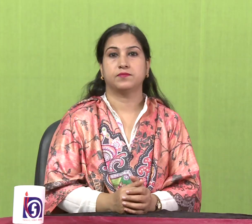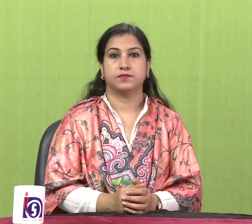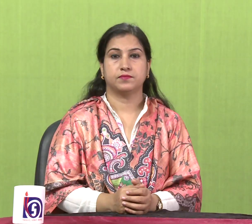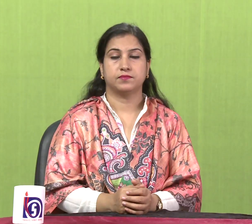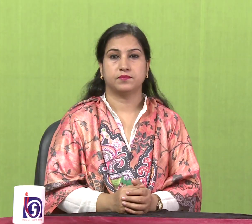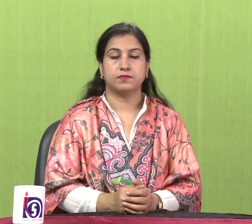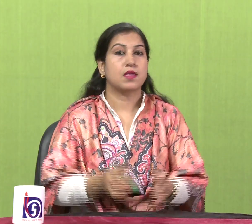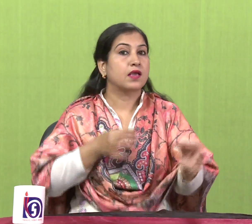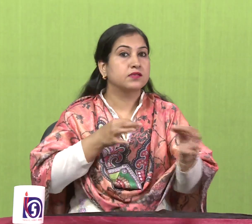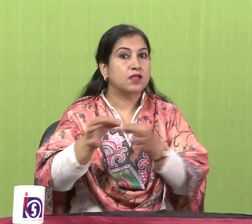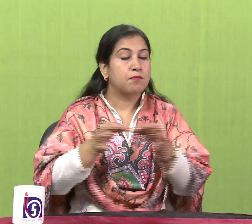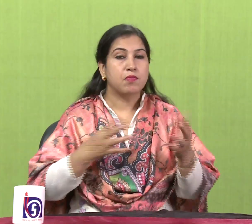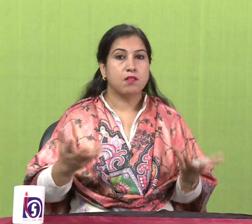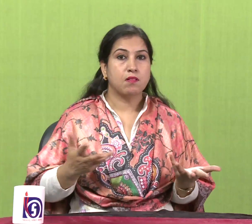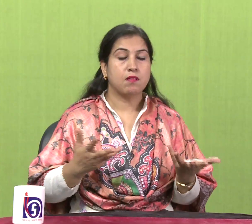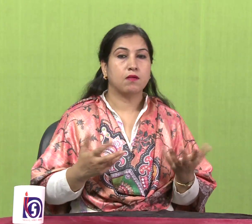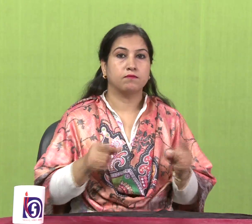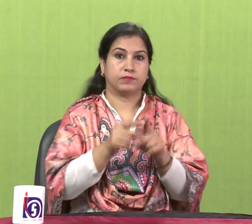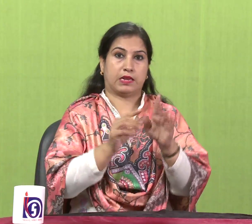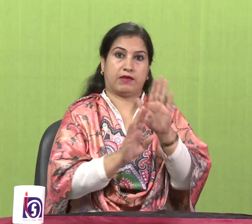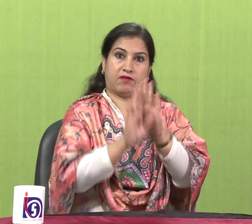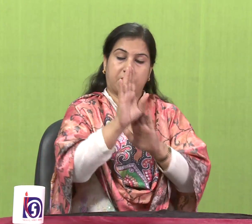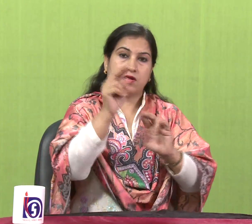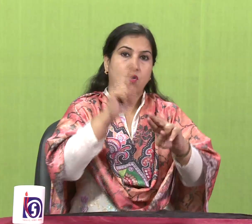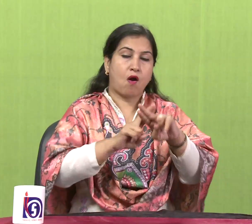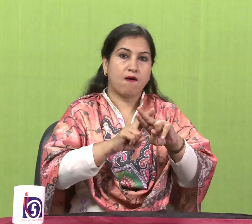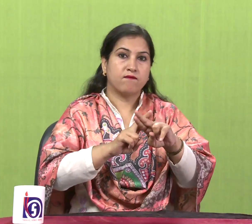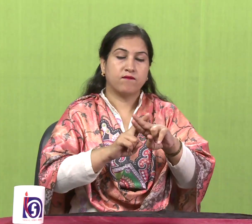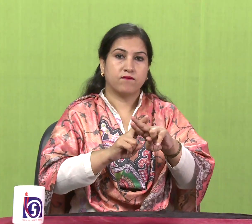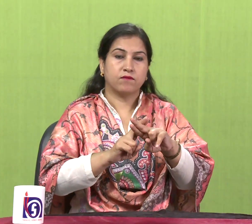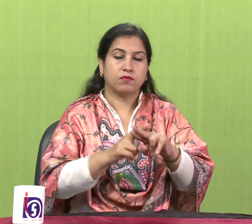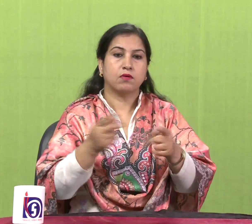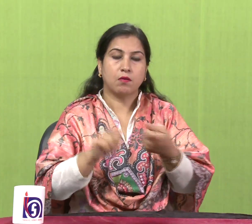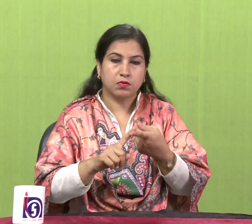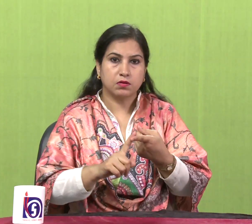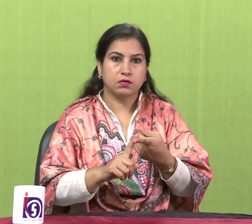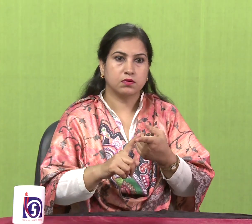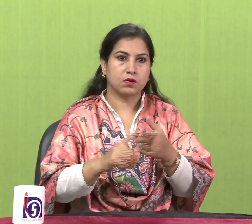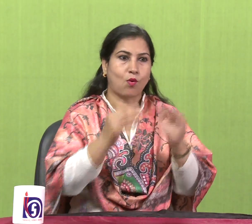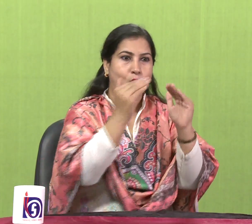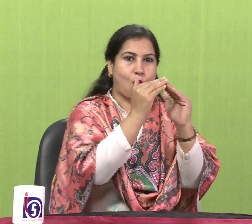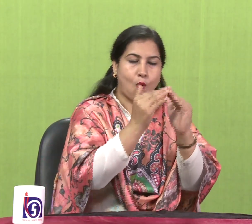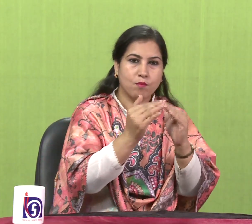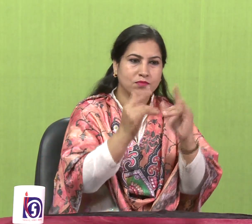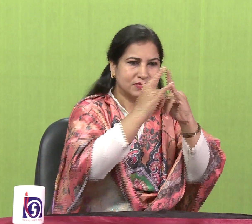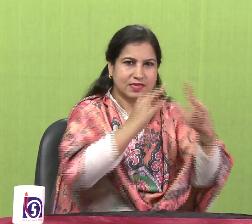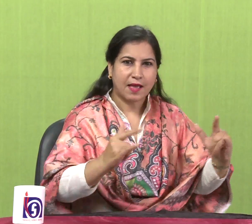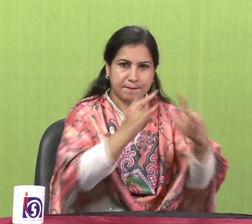For example, development of emergency shelters and training